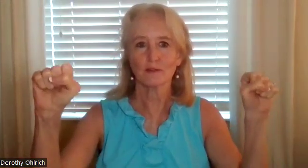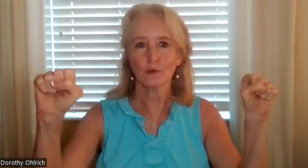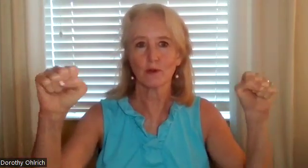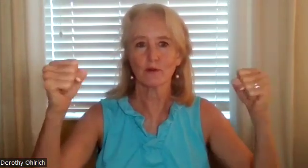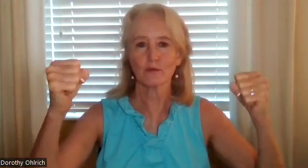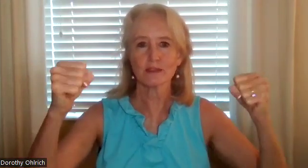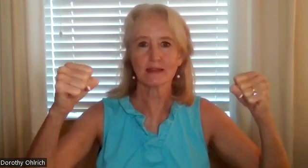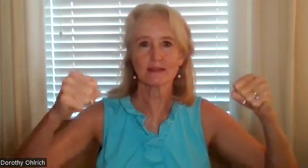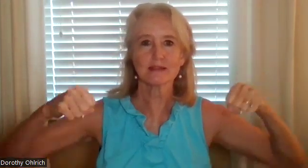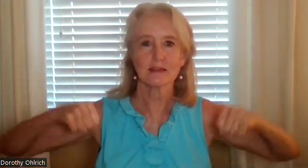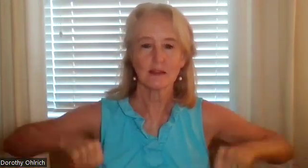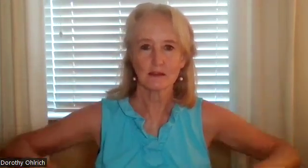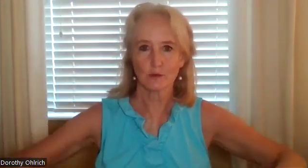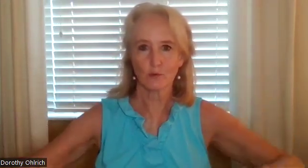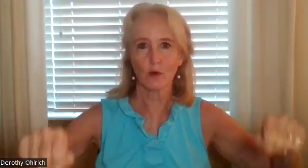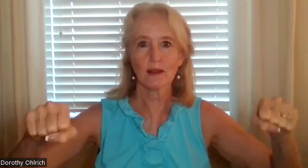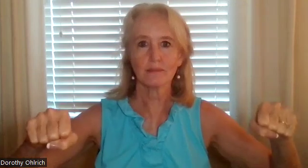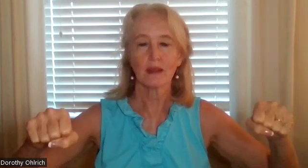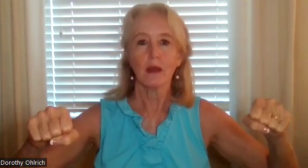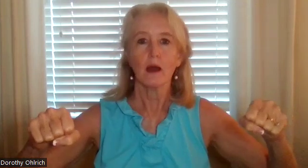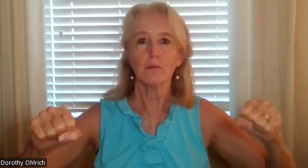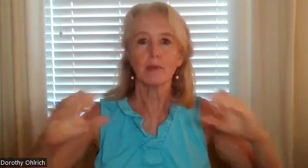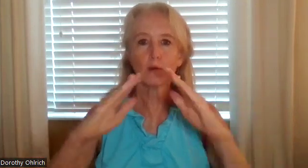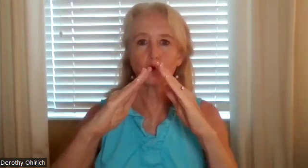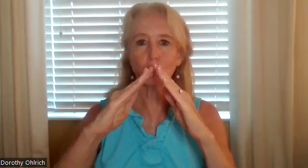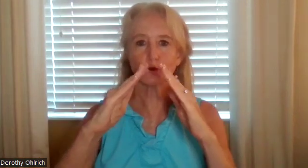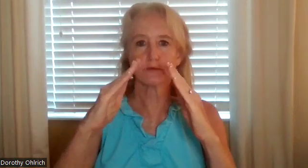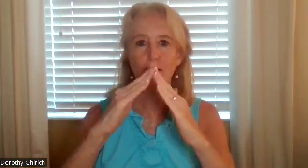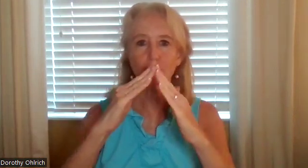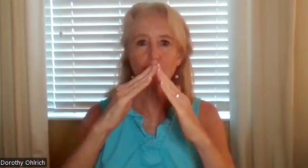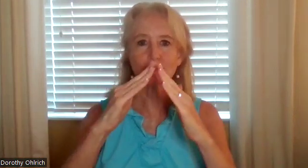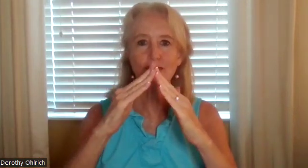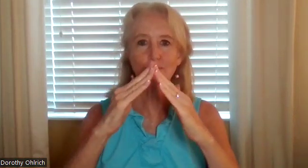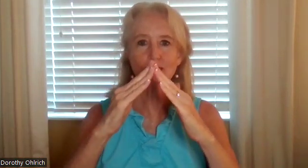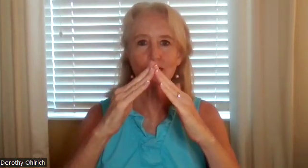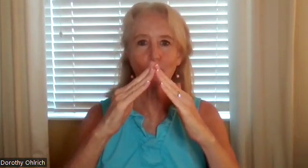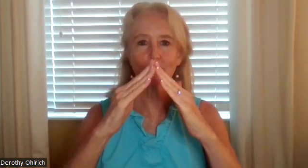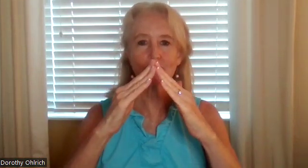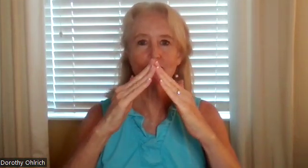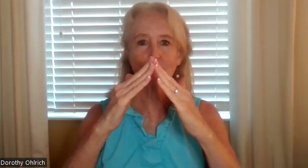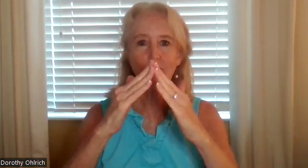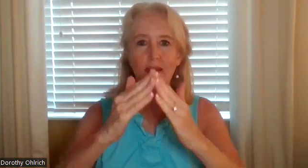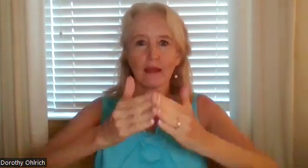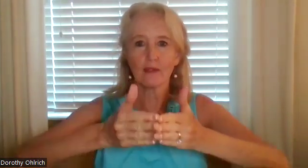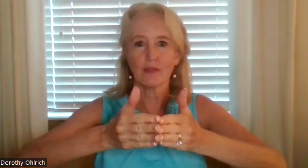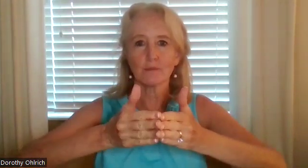So you're putting your fist like this, like you're rowing. A boat, you put your fingers tips together like this and